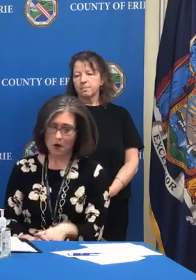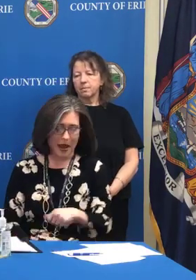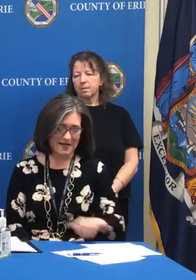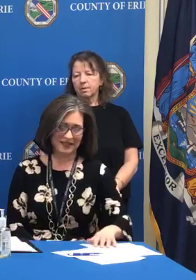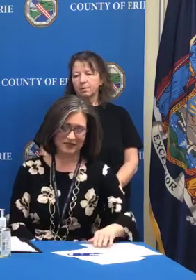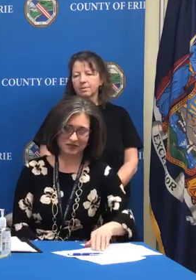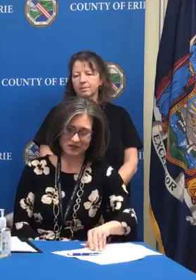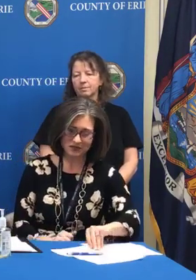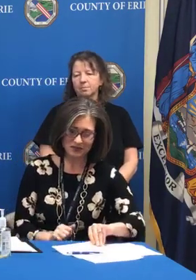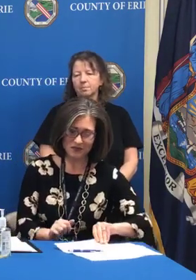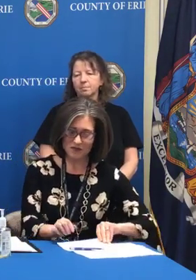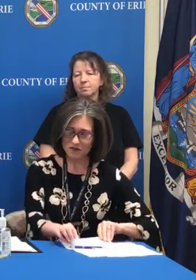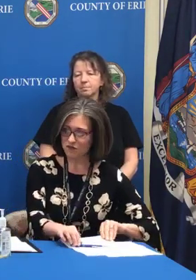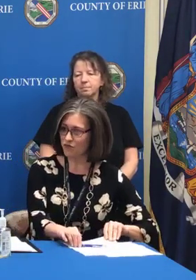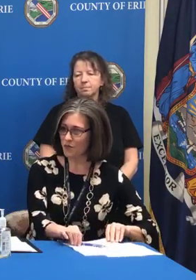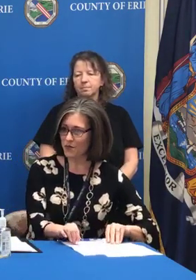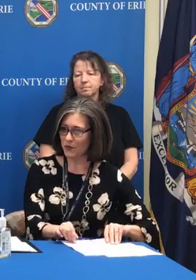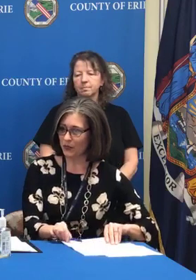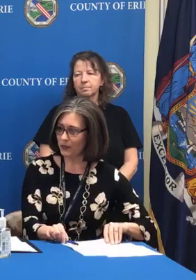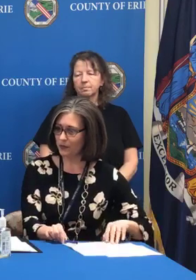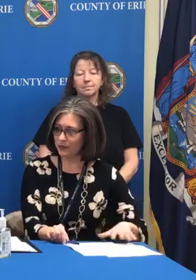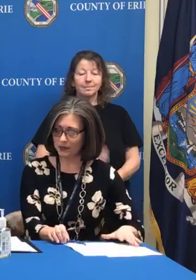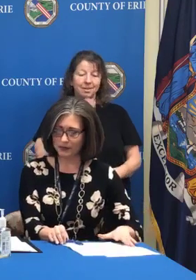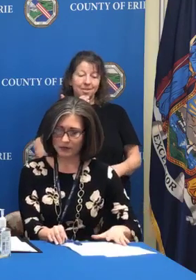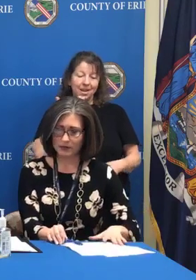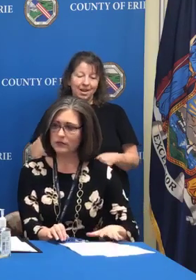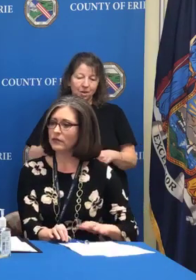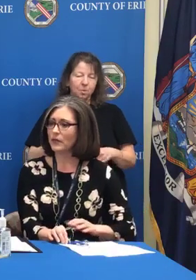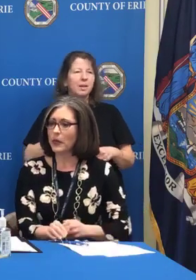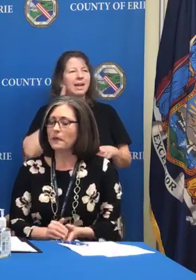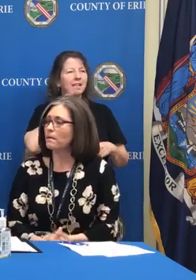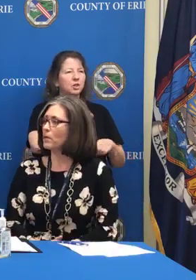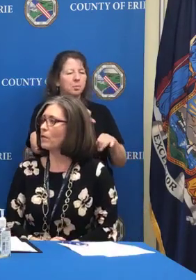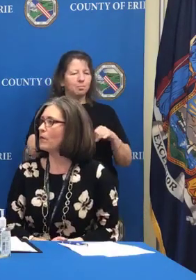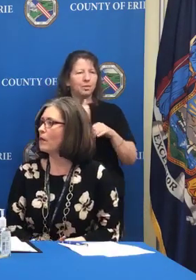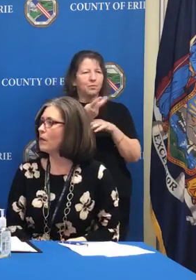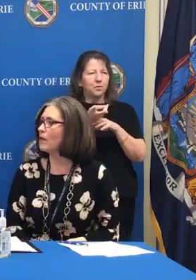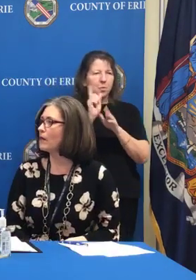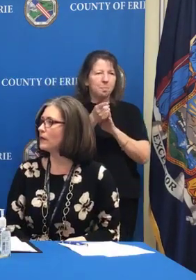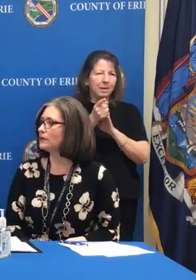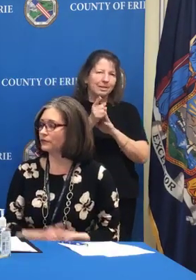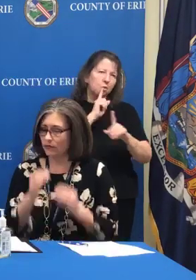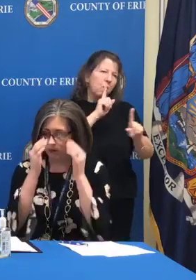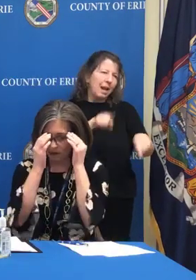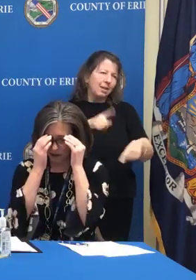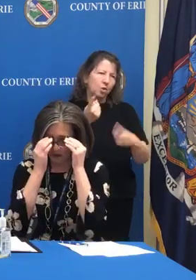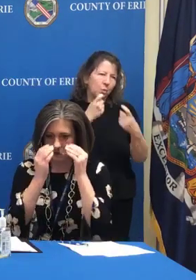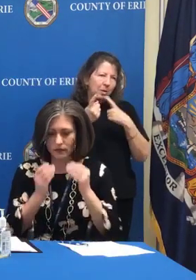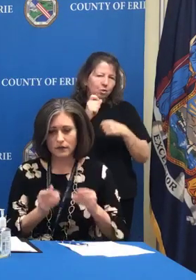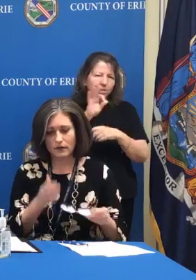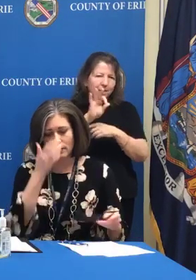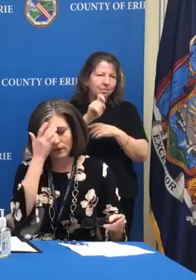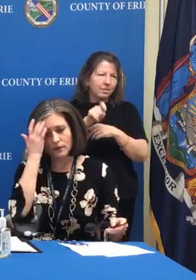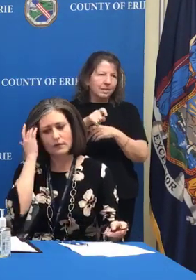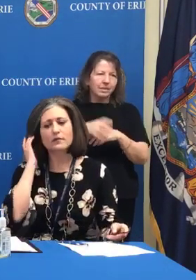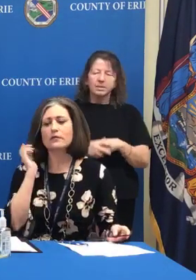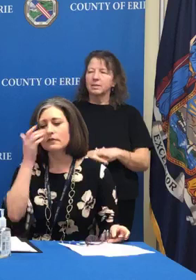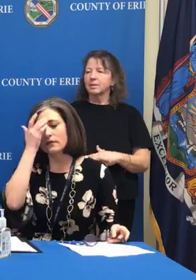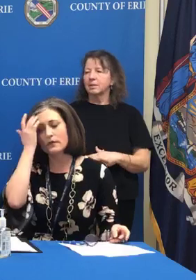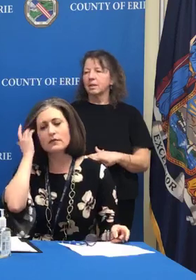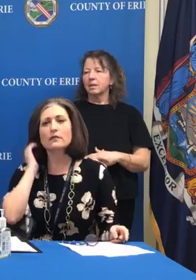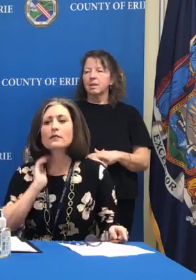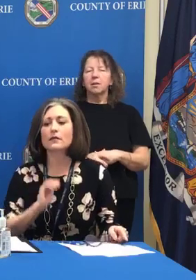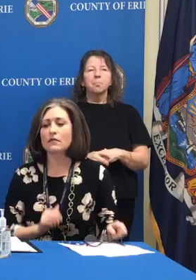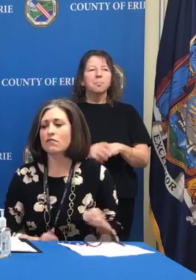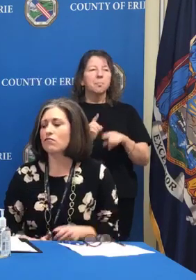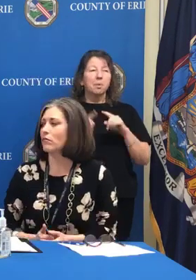That. Okay. Thank you, Jessica, and she'll be up here for a few more moments to answer any questions we may have from media. I just want to